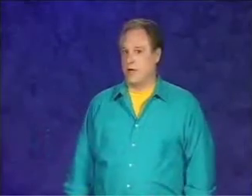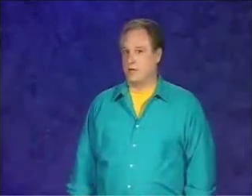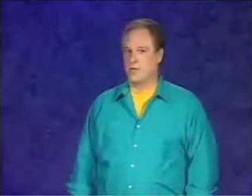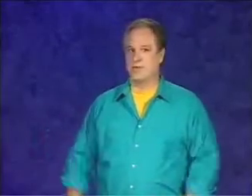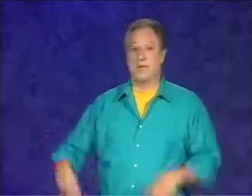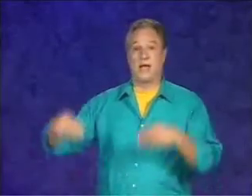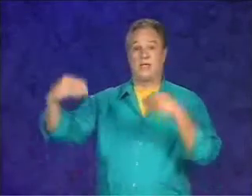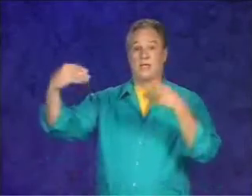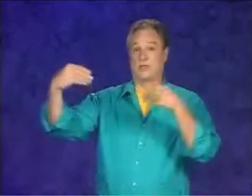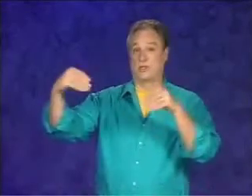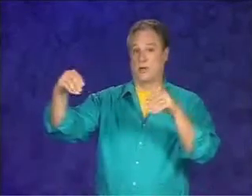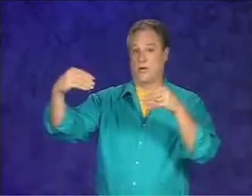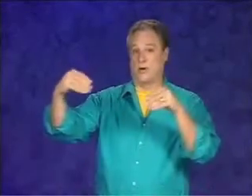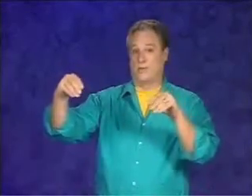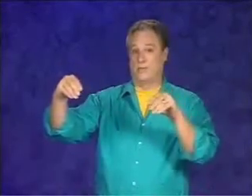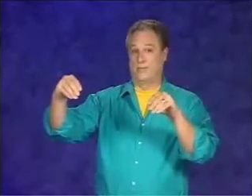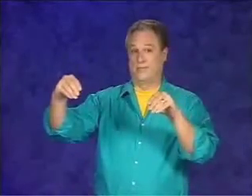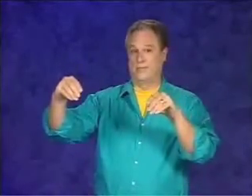also the sign for store.